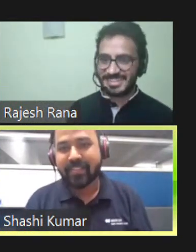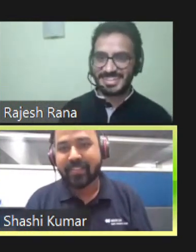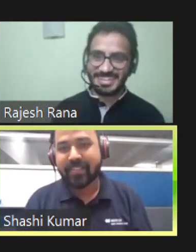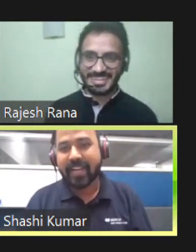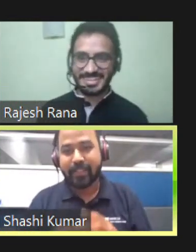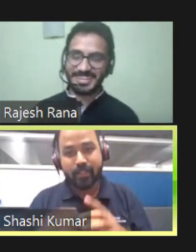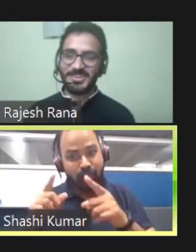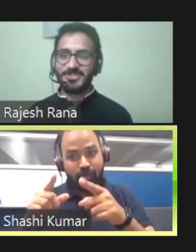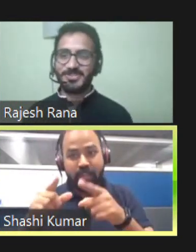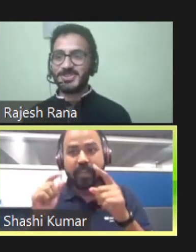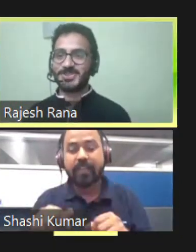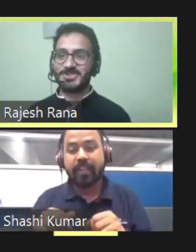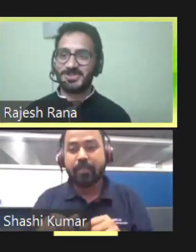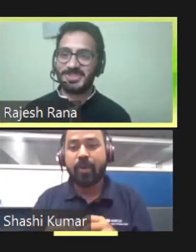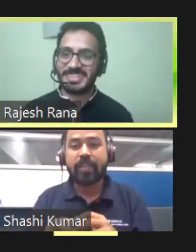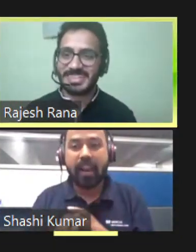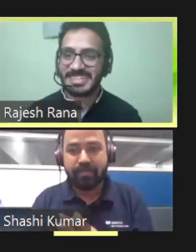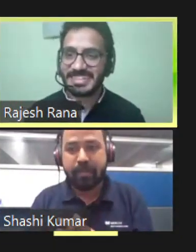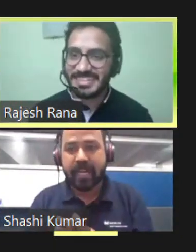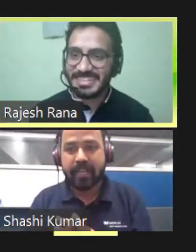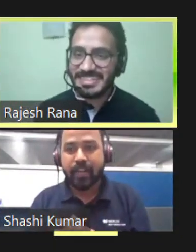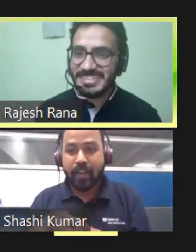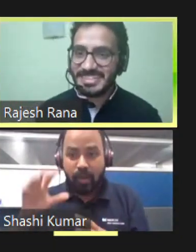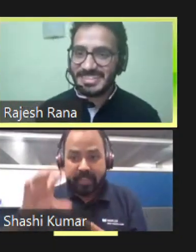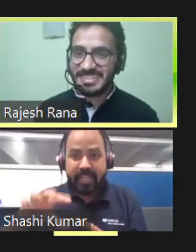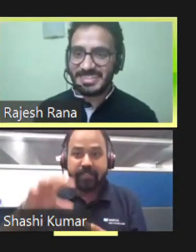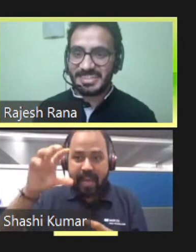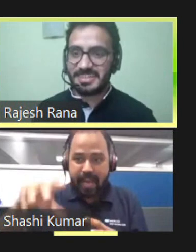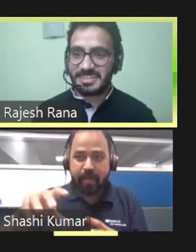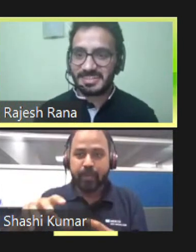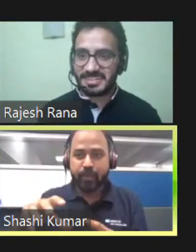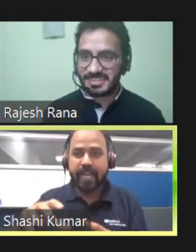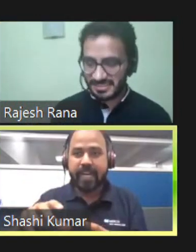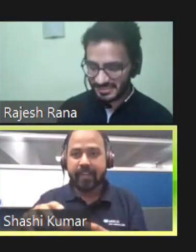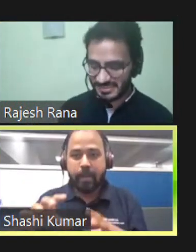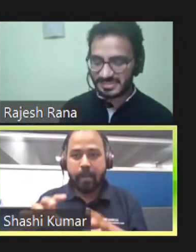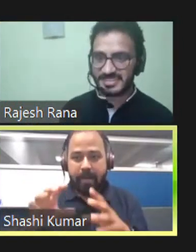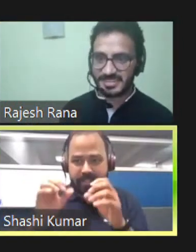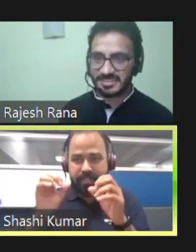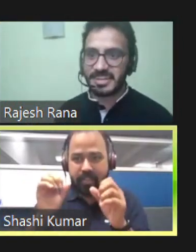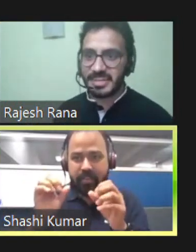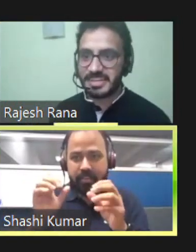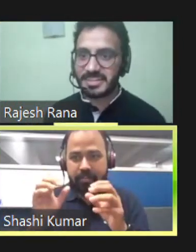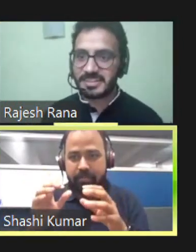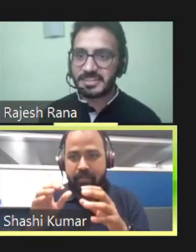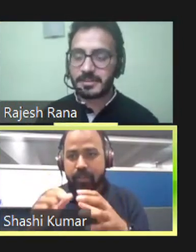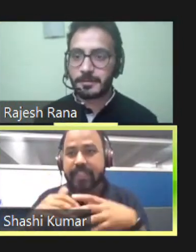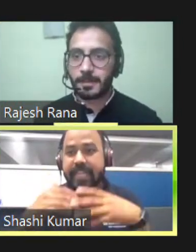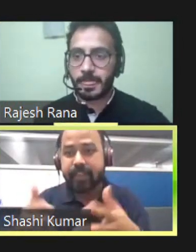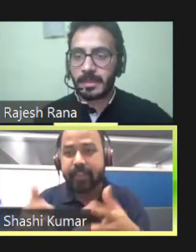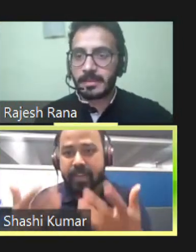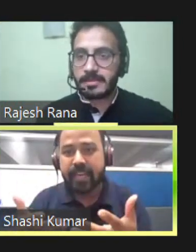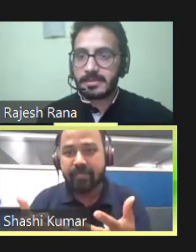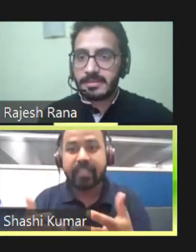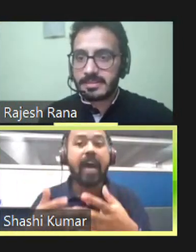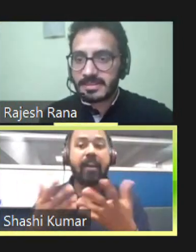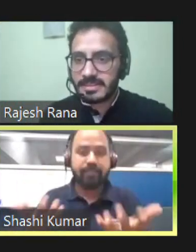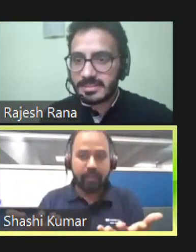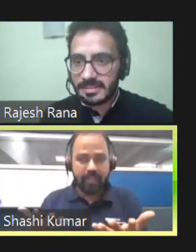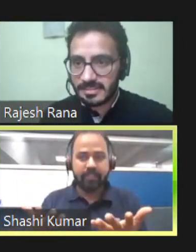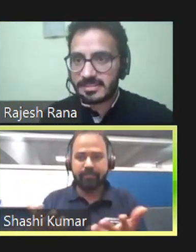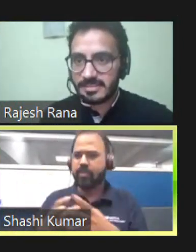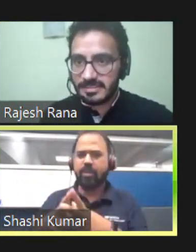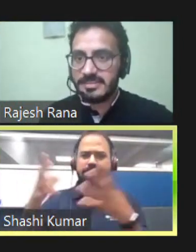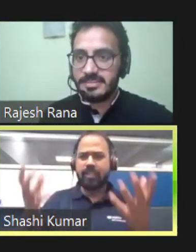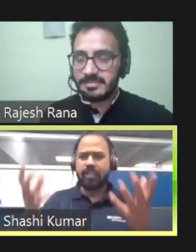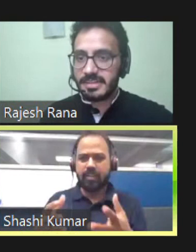next, right? So you learn For sure. about alpha. Now that will help you, right? I just Right. share your name with the